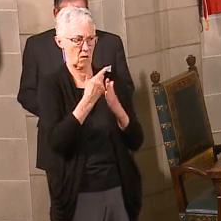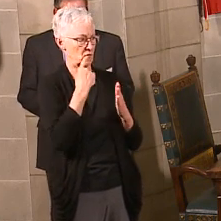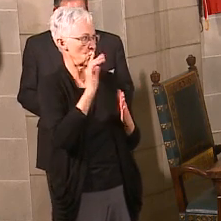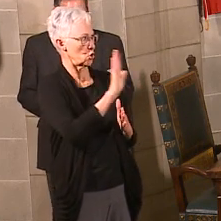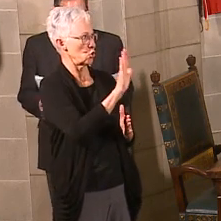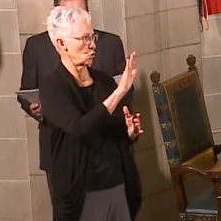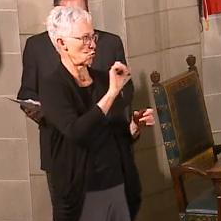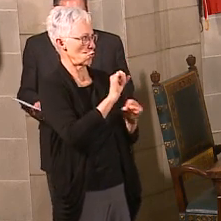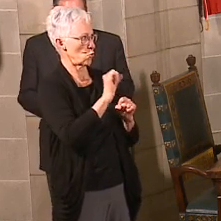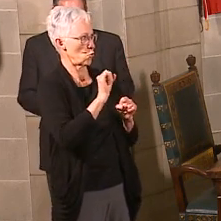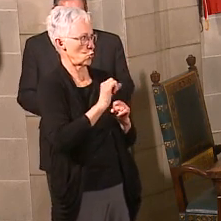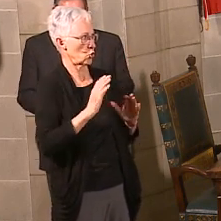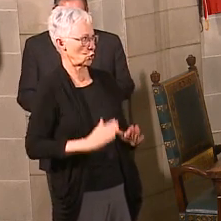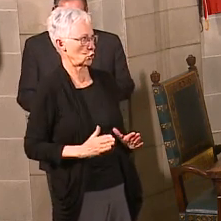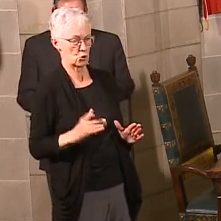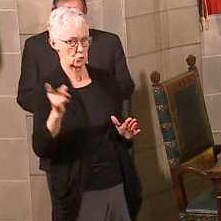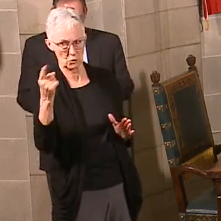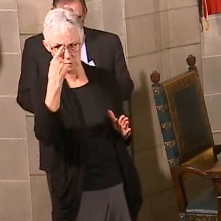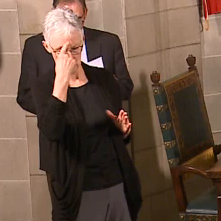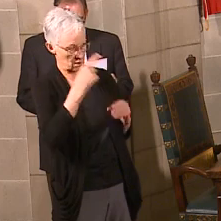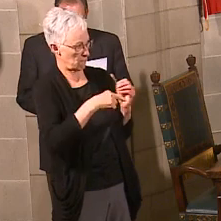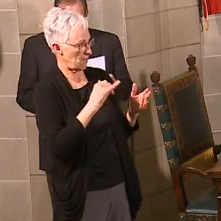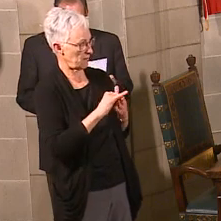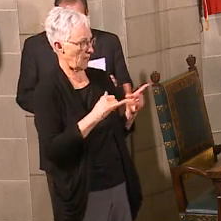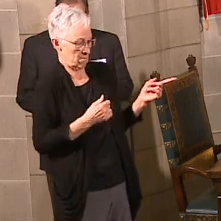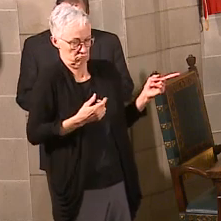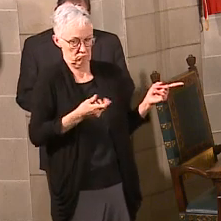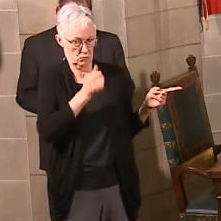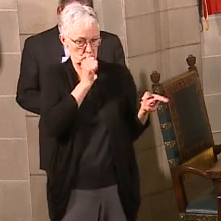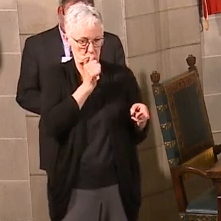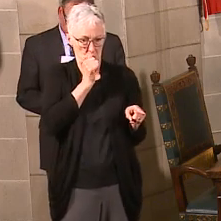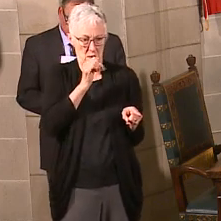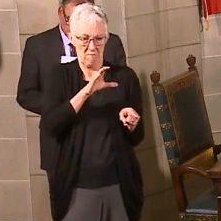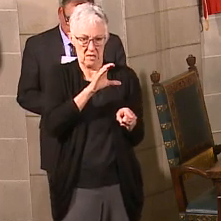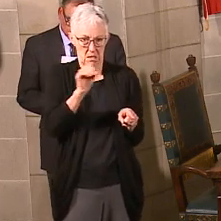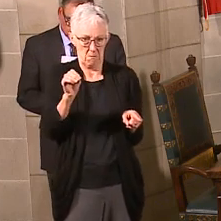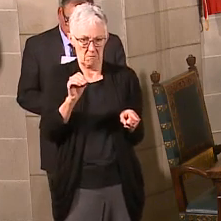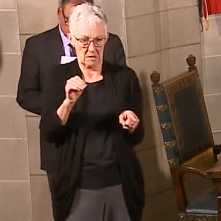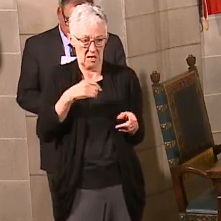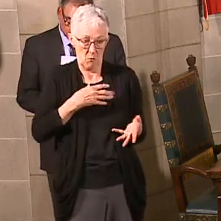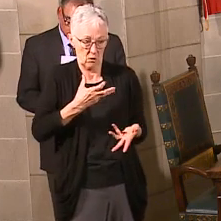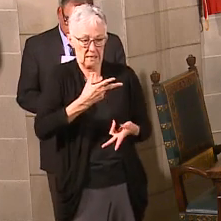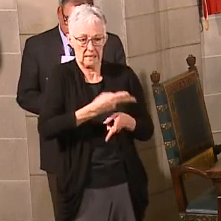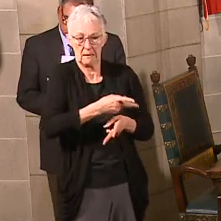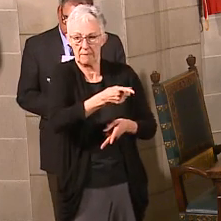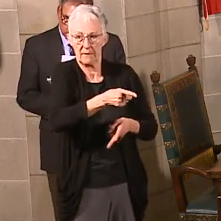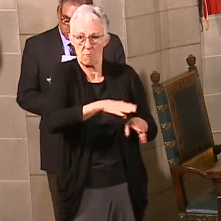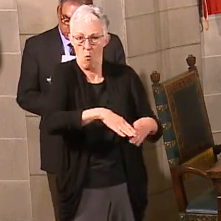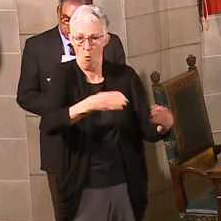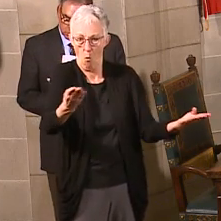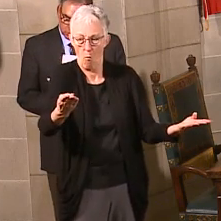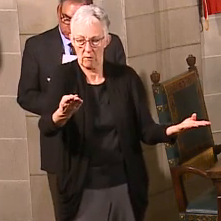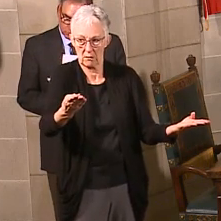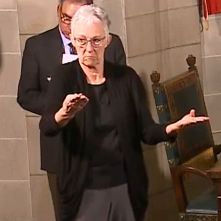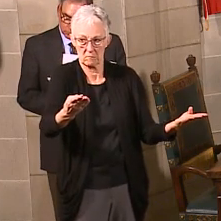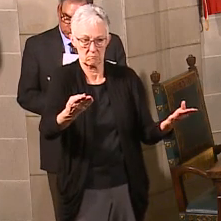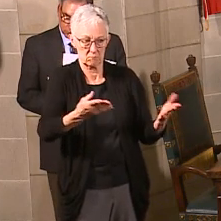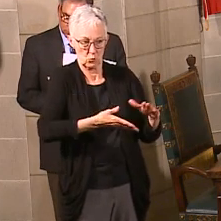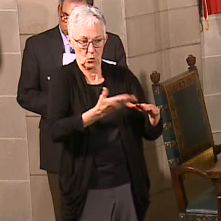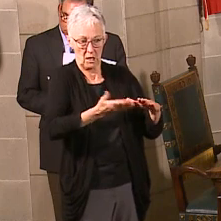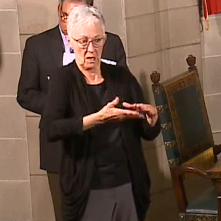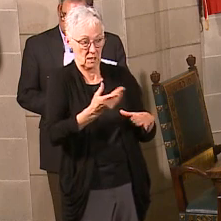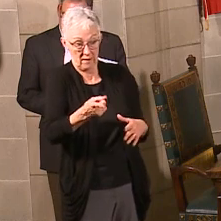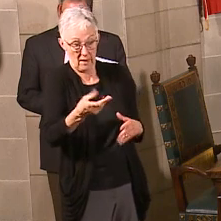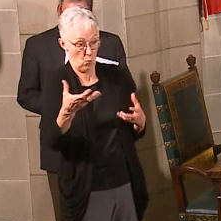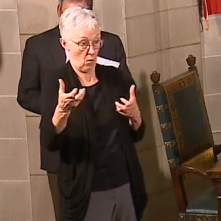JBS, private company, encourage them to look at ways to be able to make sure they stay in operations. We're helping more on the health side, but if they're going to pay in